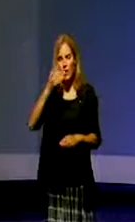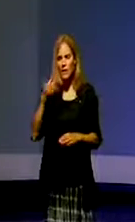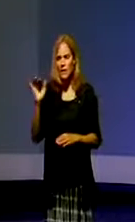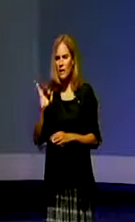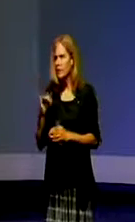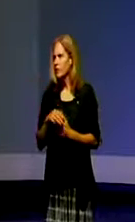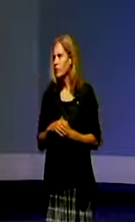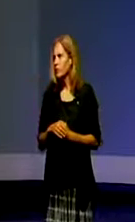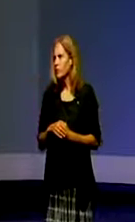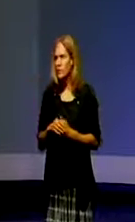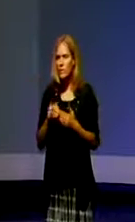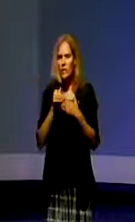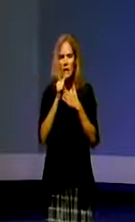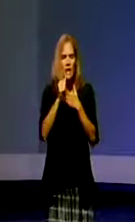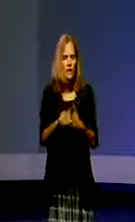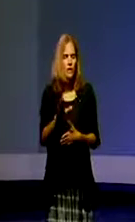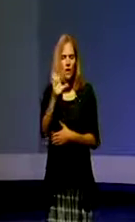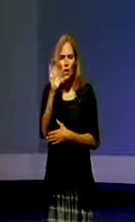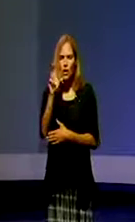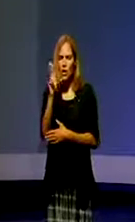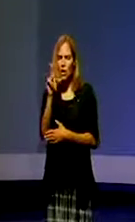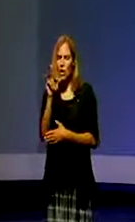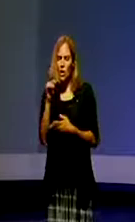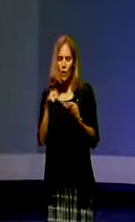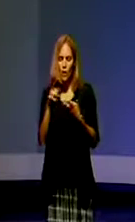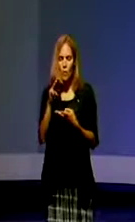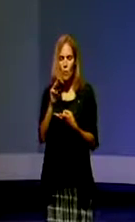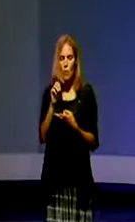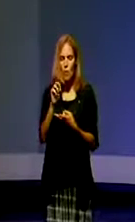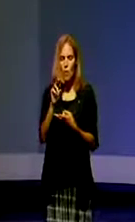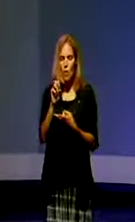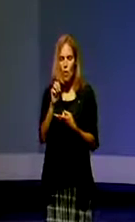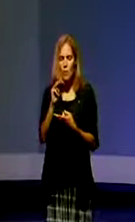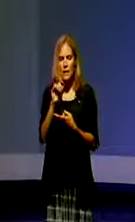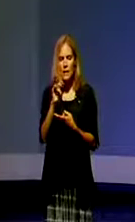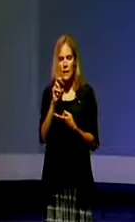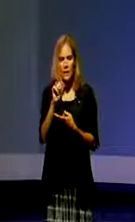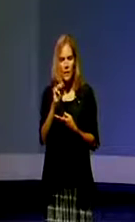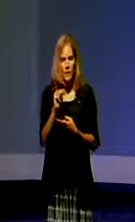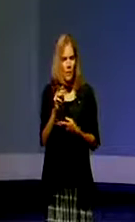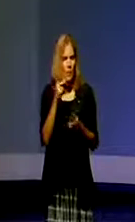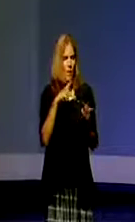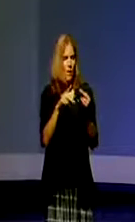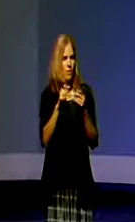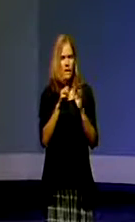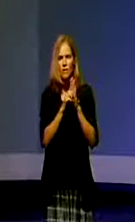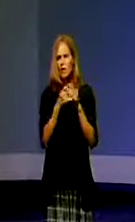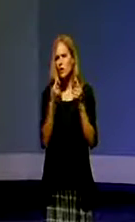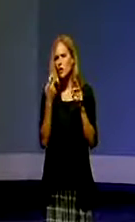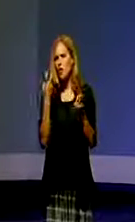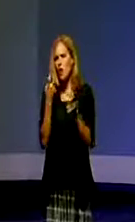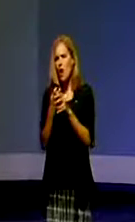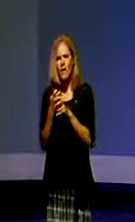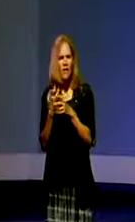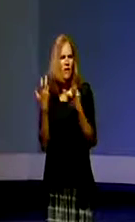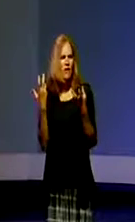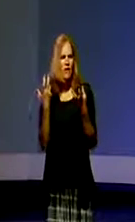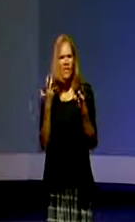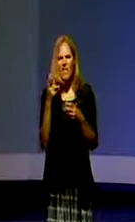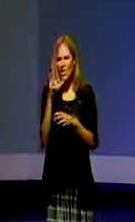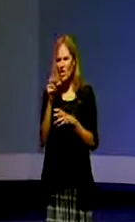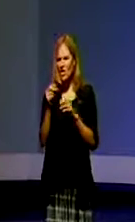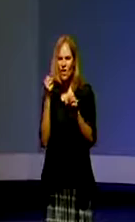like leaders of the cults. Mormonism is another perfect example. Mormonism tries so hard and has for the last